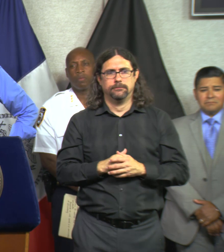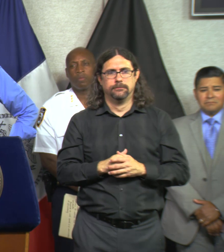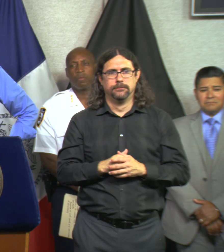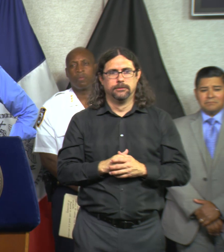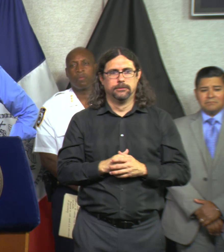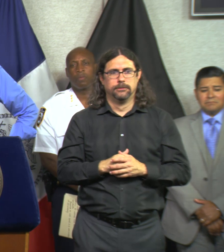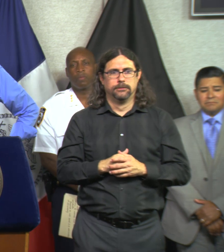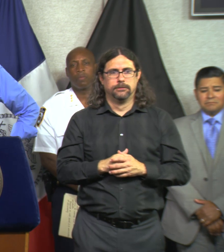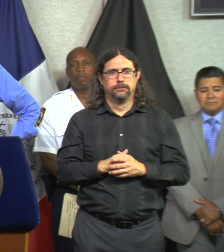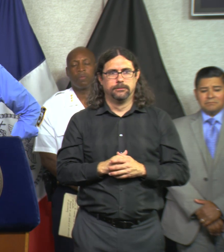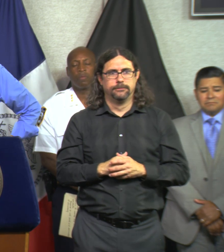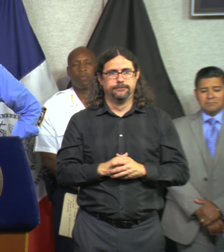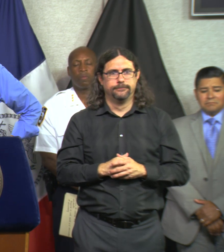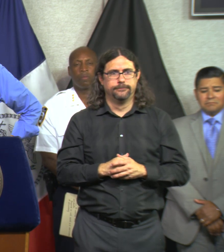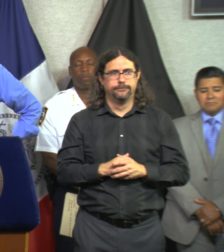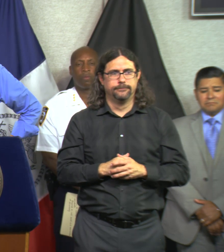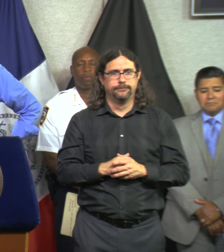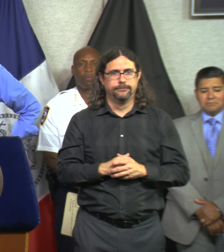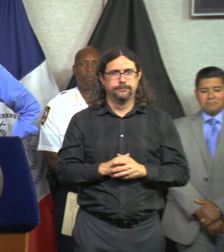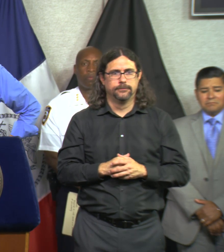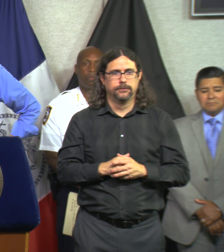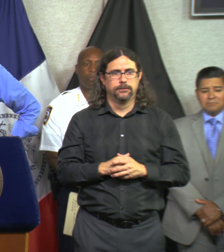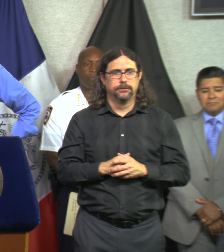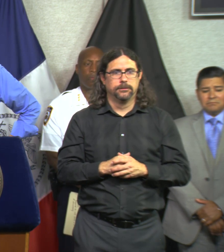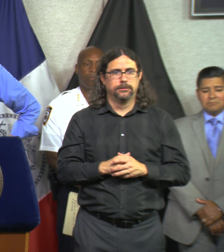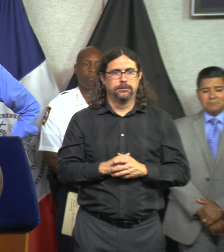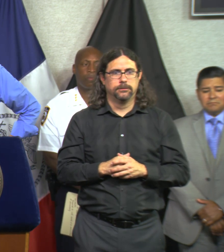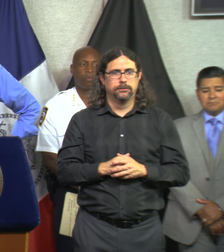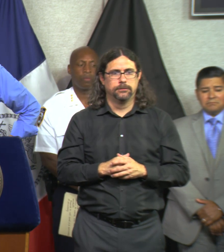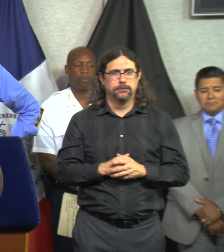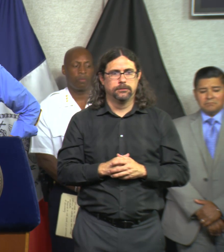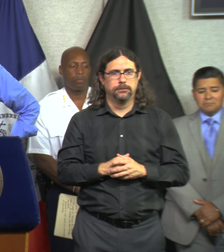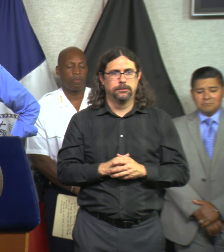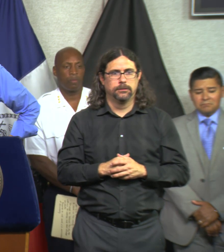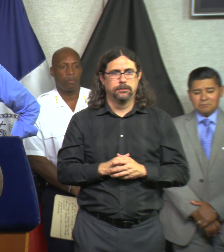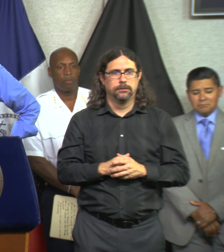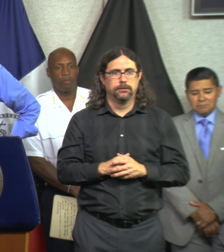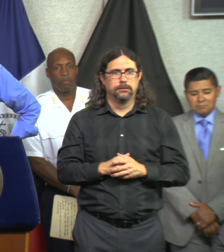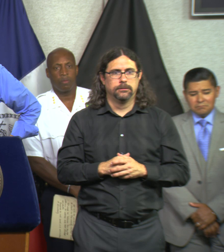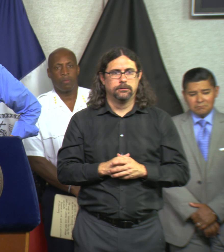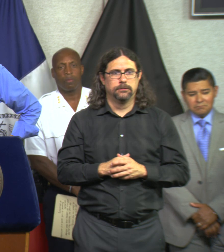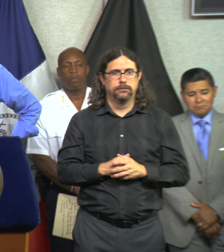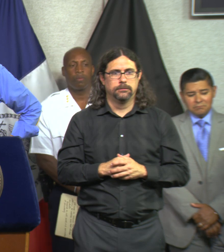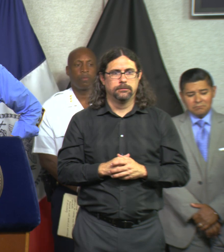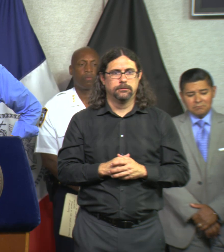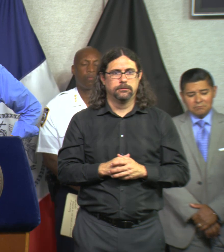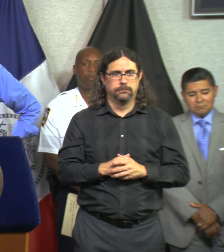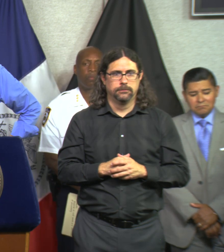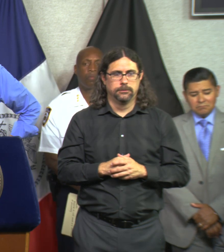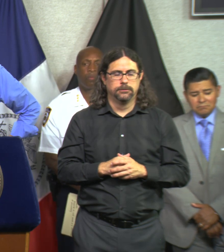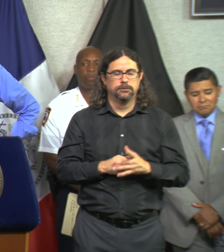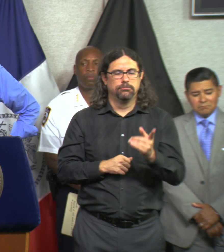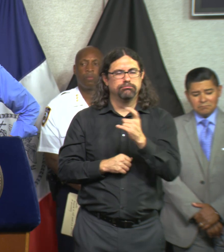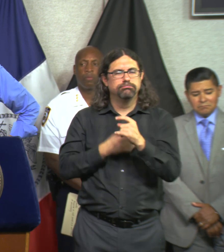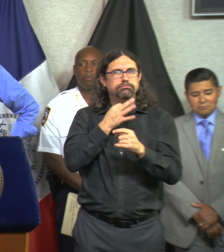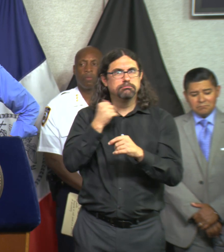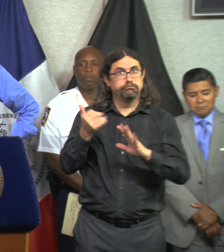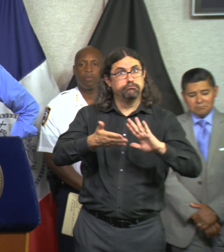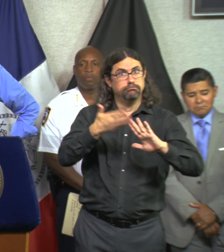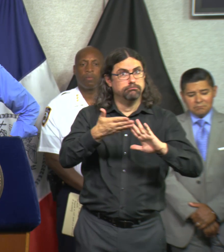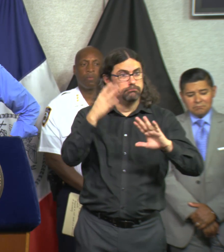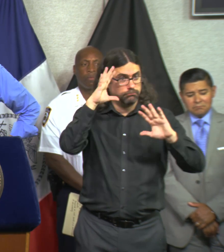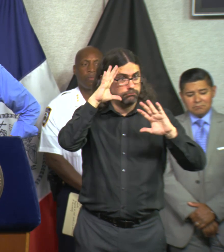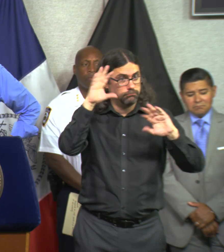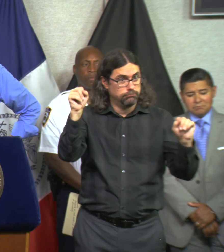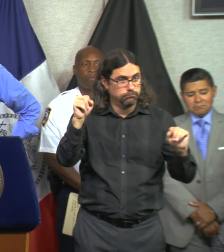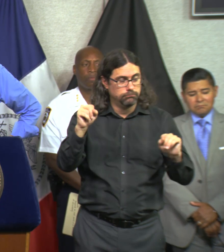number of expenses related to your eventual presidential campaign. Can you speak about why you didn't just set up a